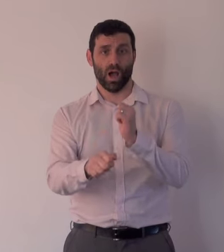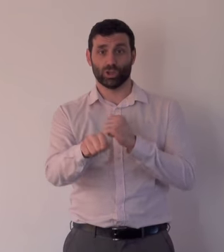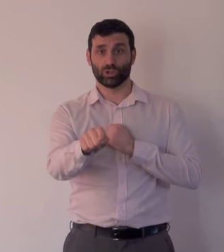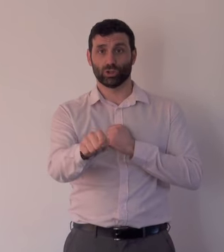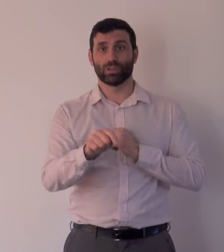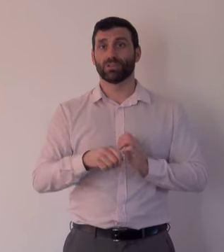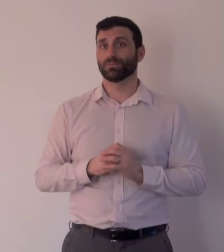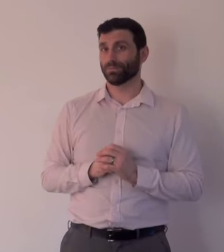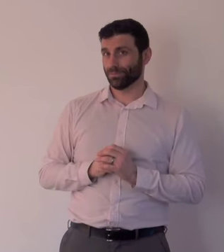March.